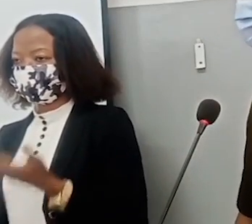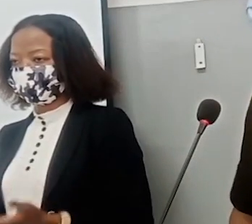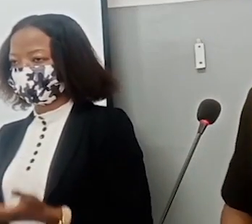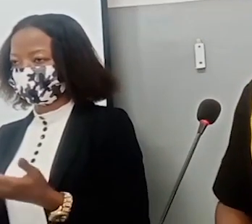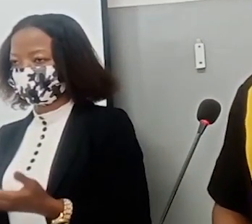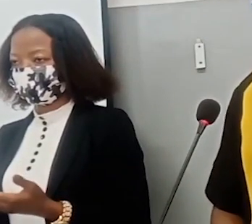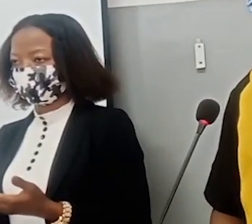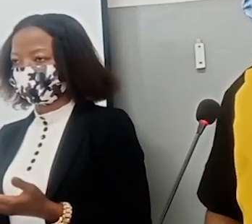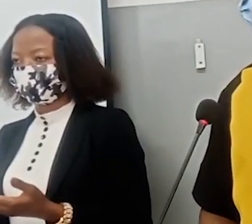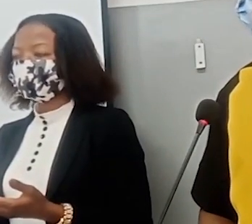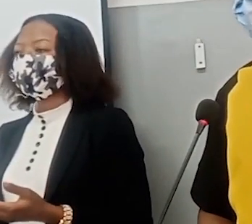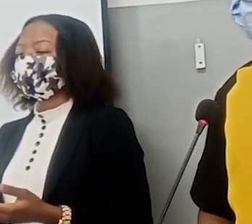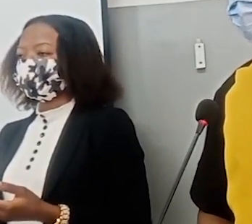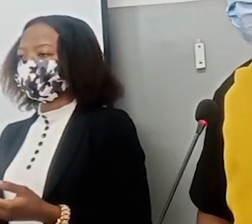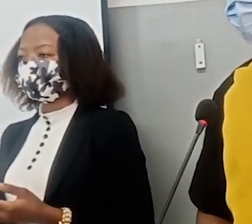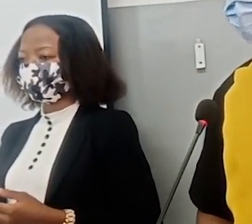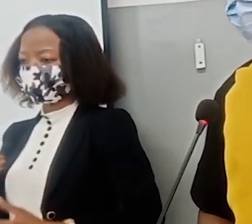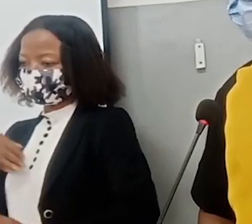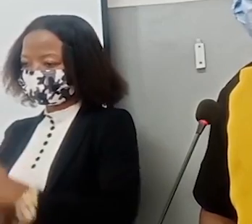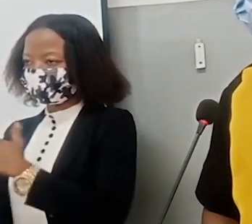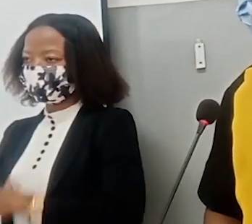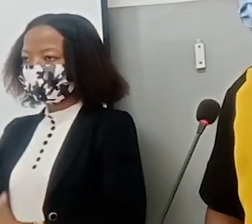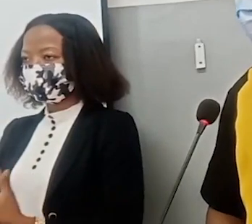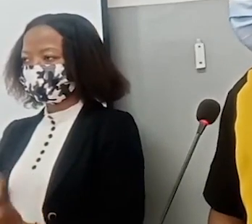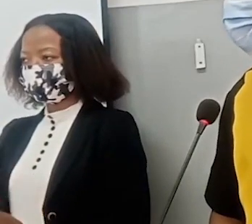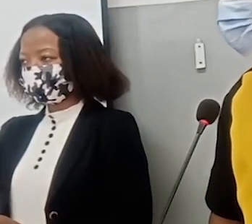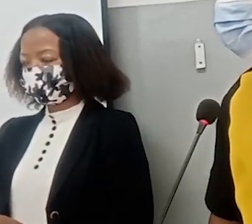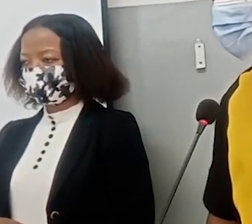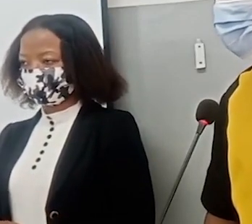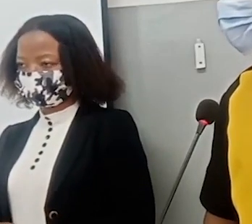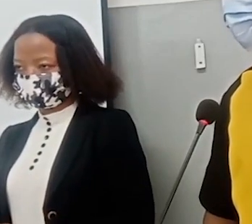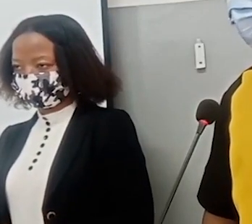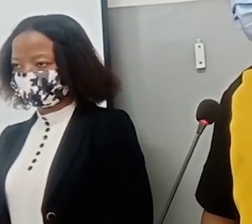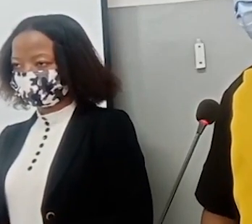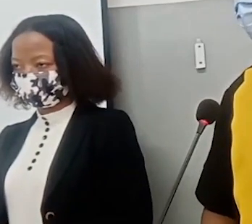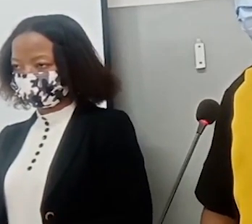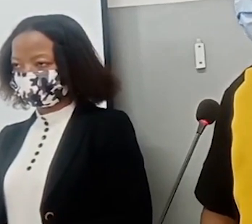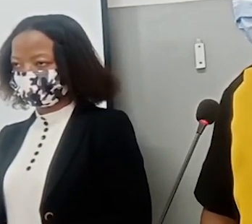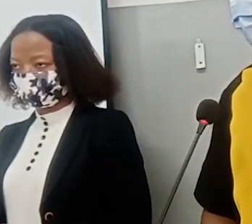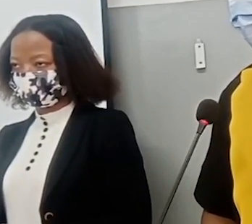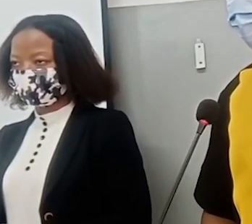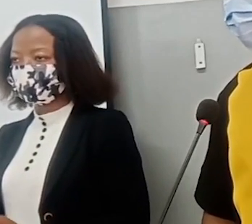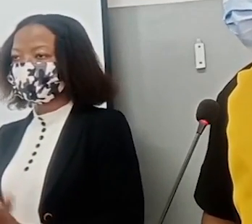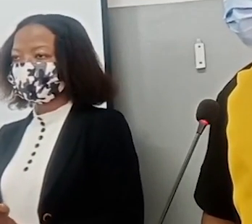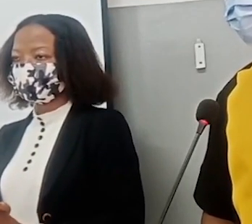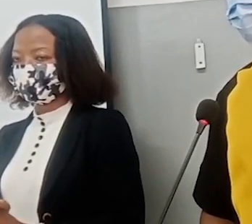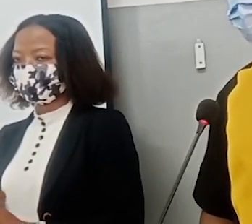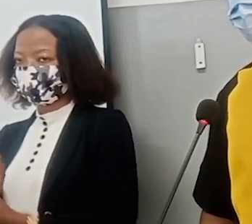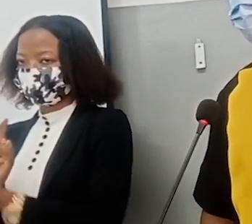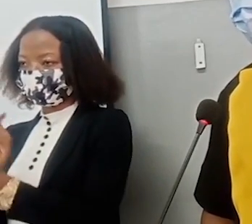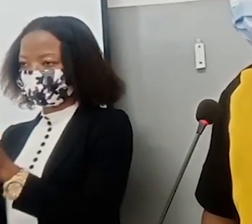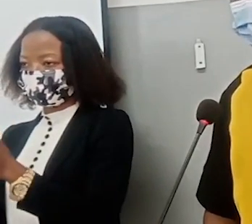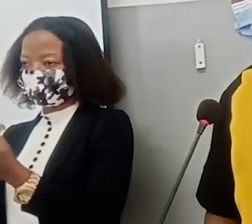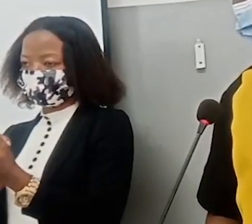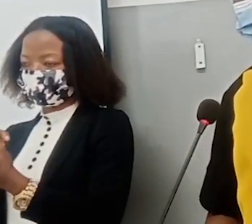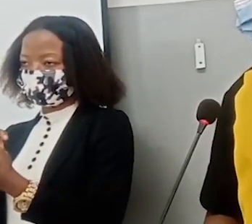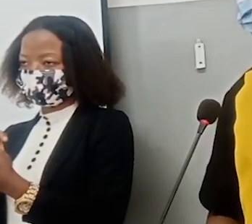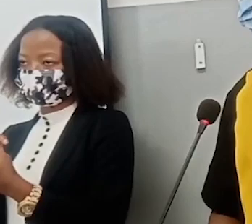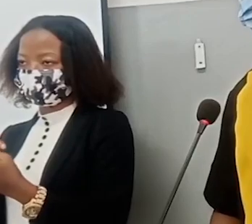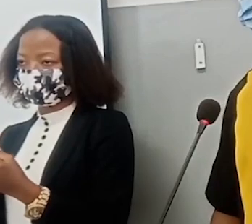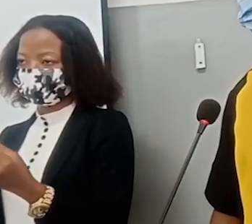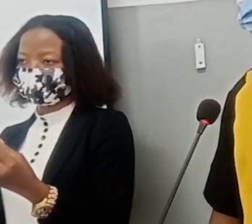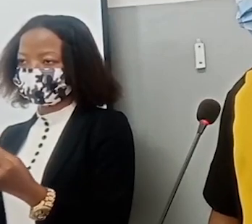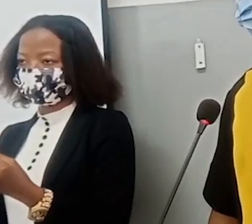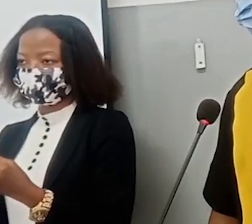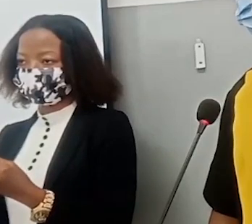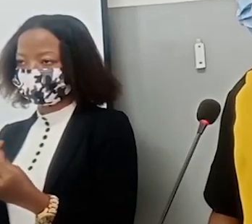Irish national, or you have a right to permanently reside in the United Kingdom. We believe that this is